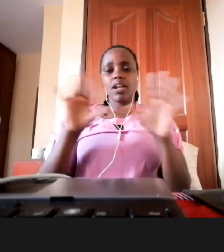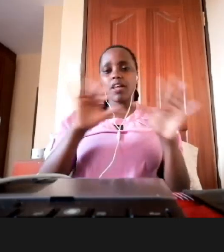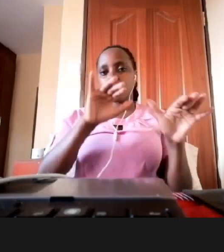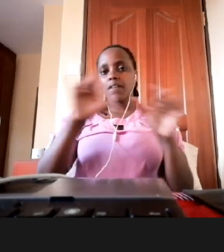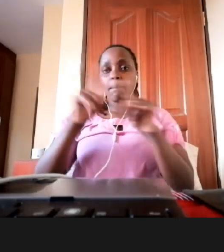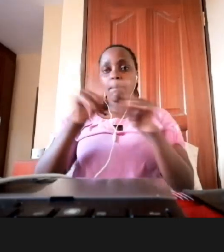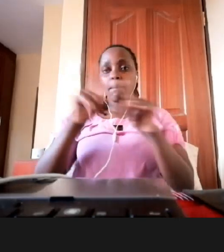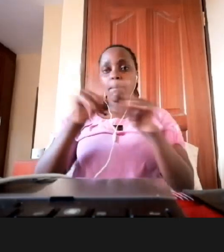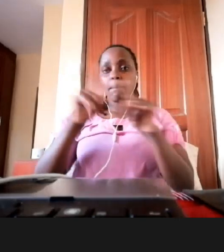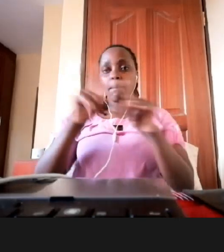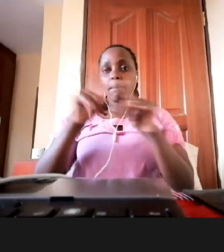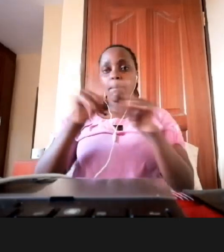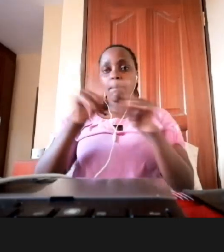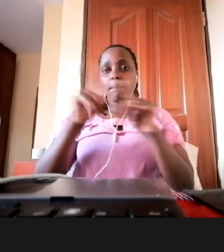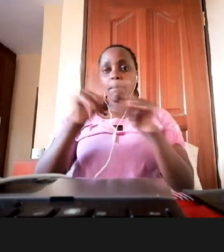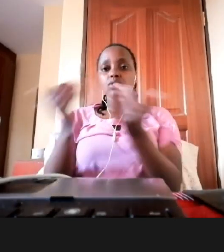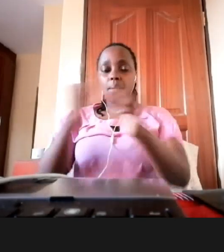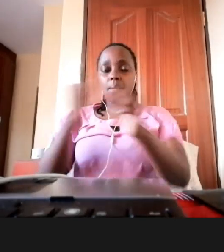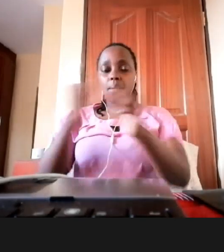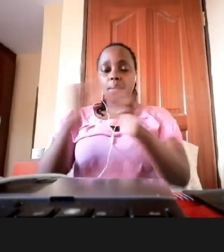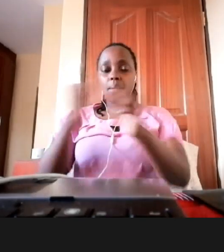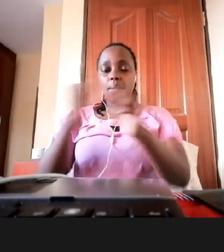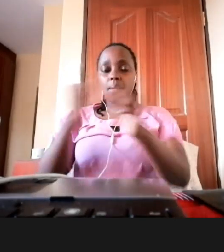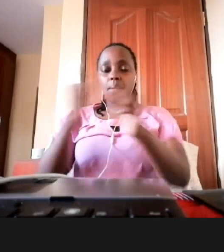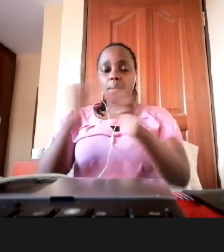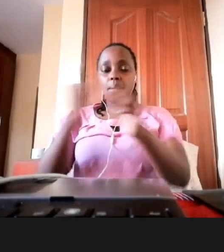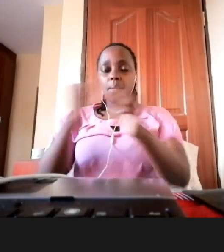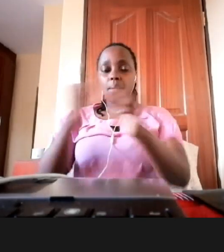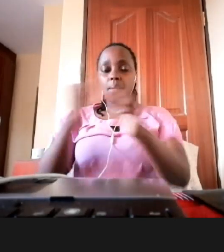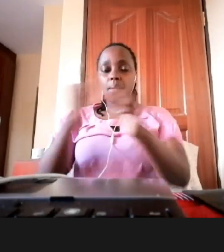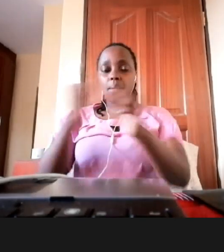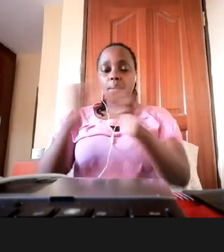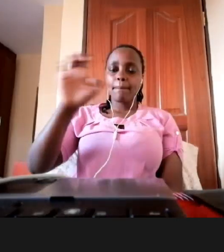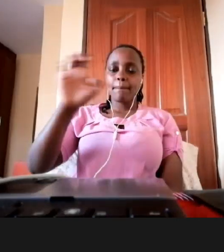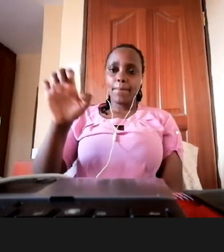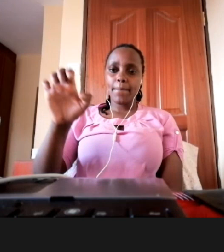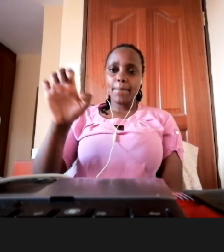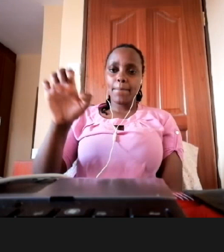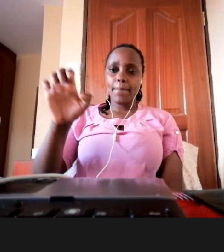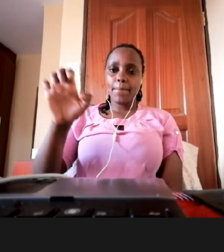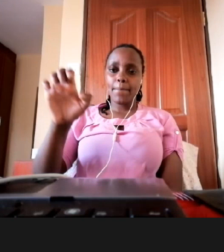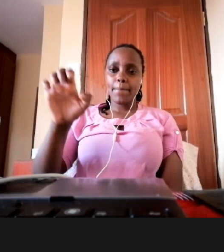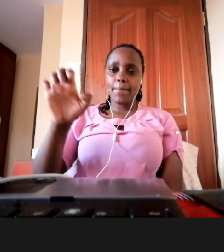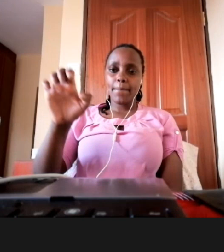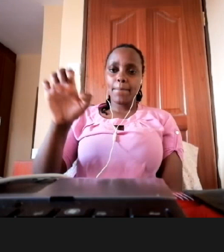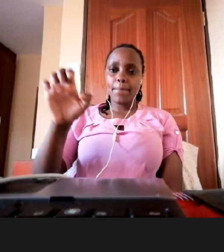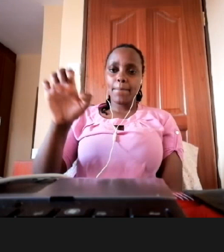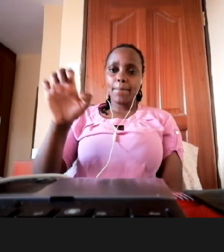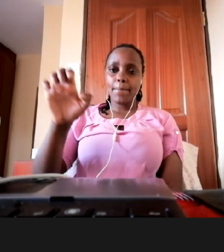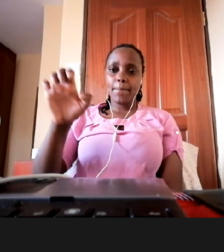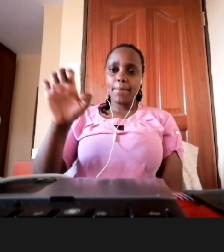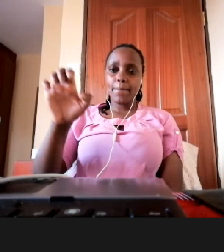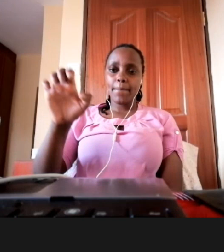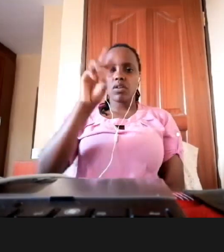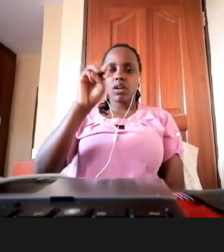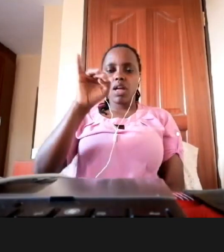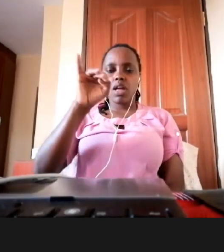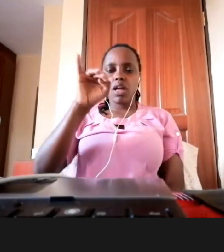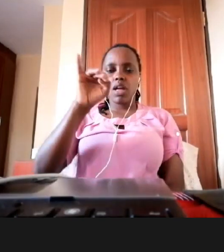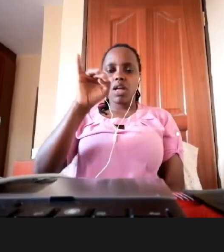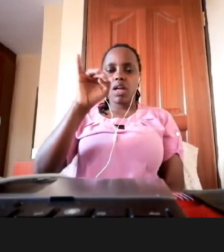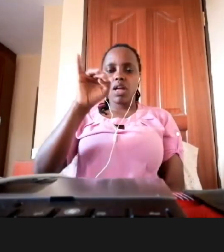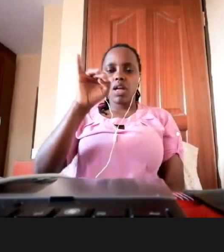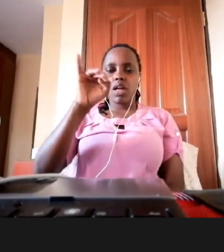Child Protection Alliance, with support from Save the Children, has engaged the government of the Gambia through its